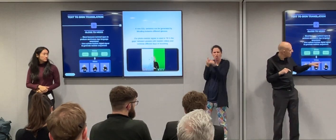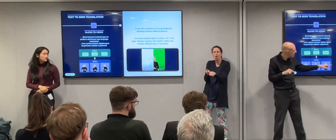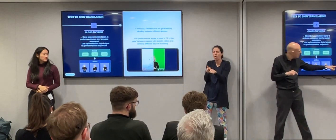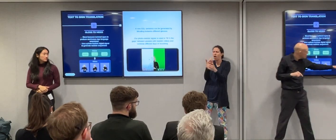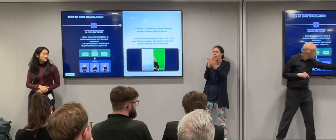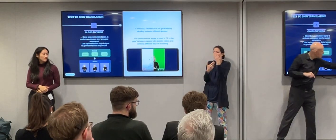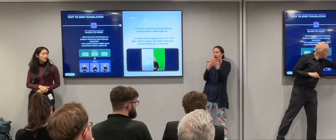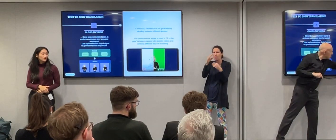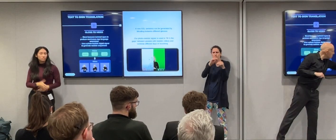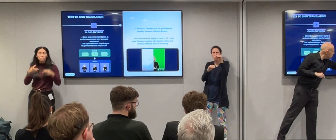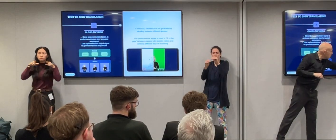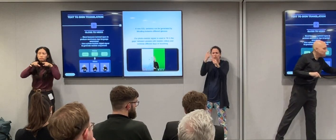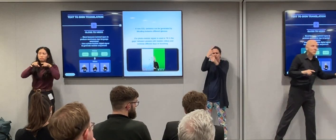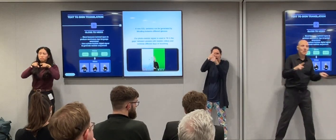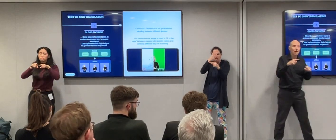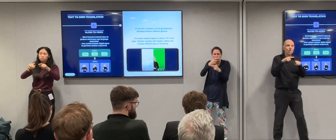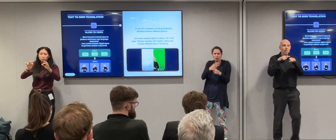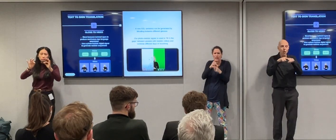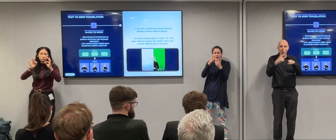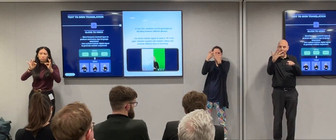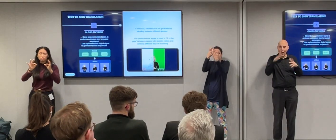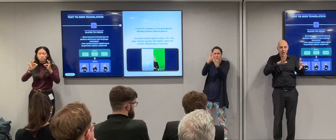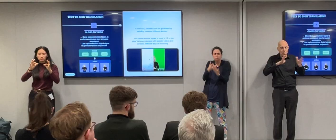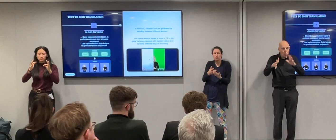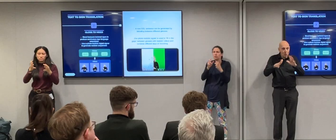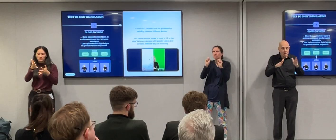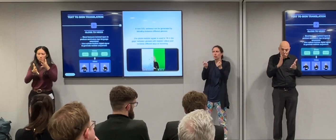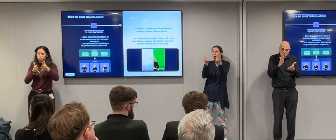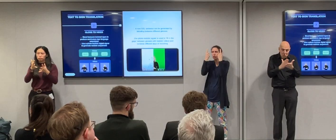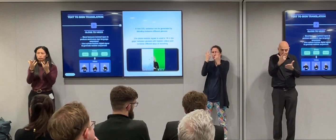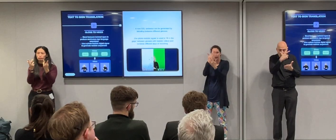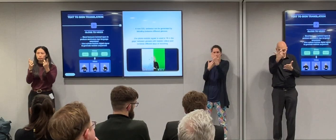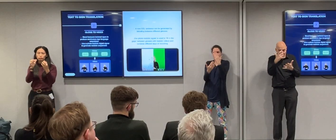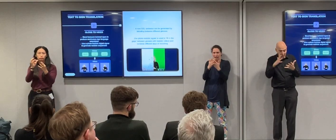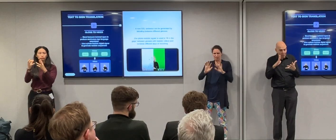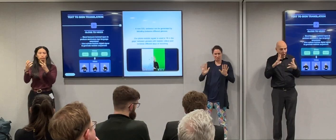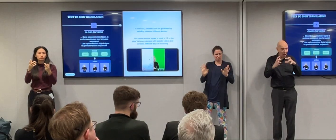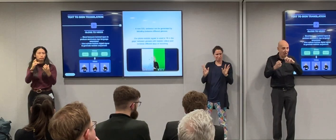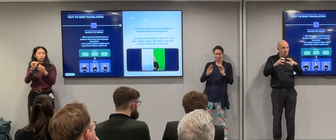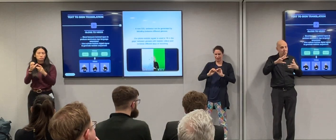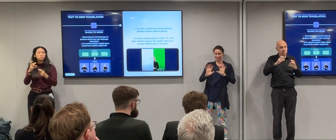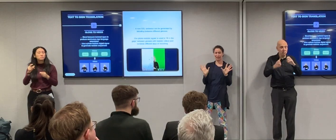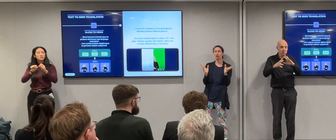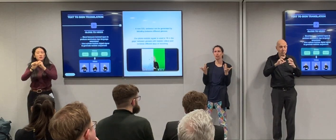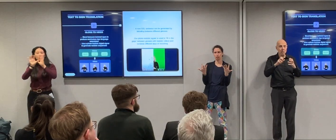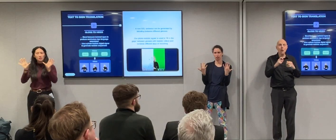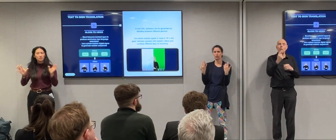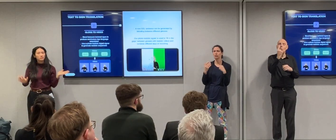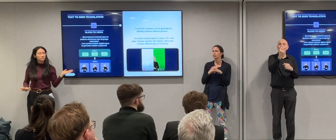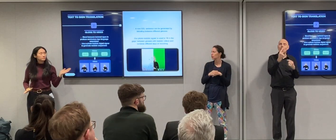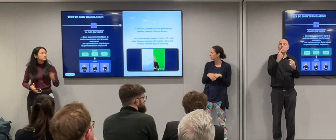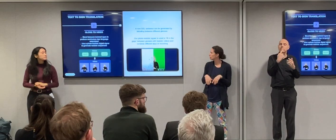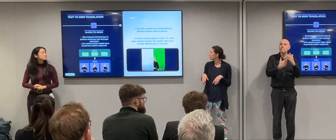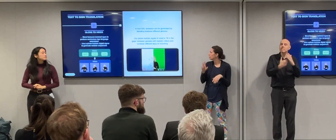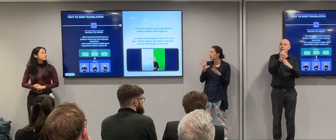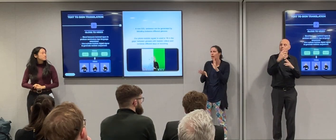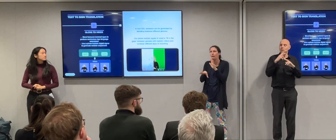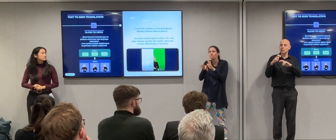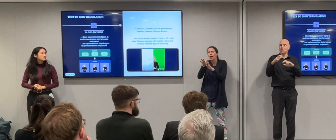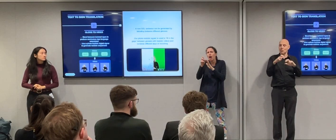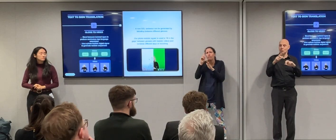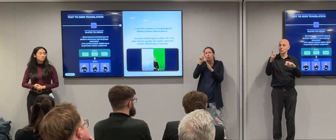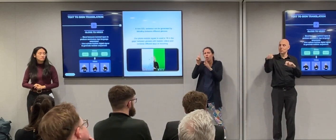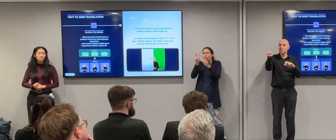hand movements accurately. You can really understand the hands from it. One thing that we found within the research space is if